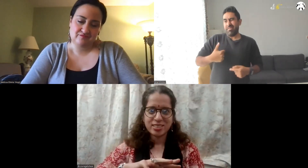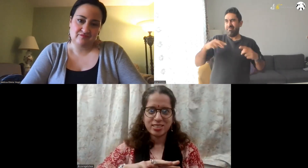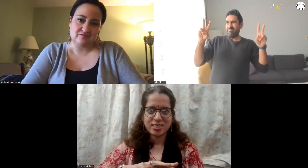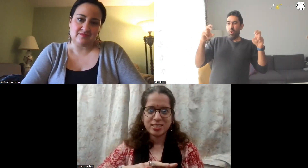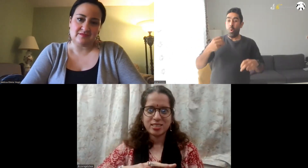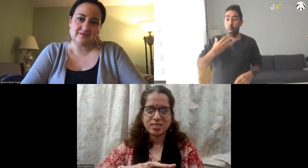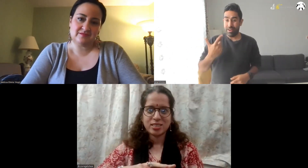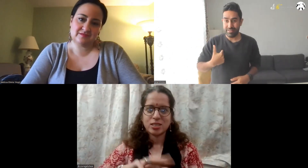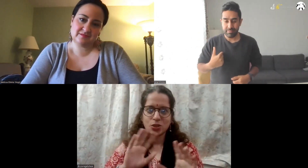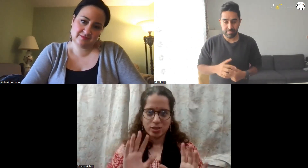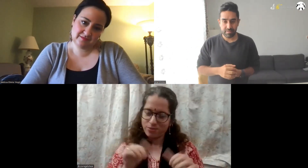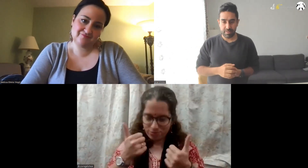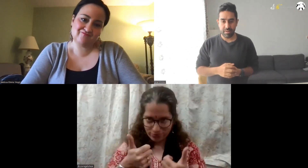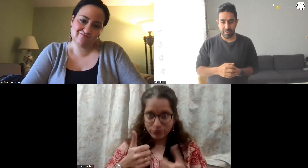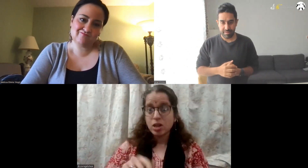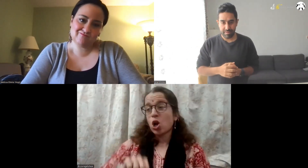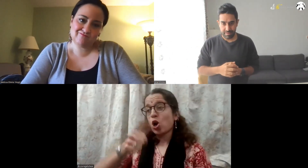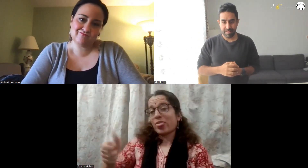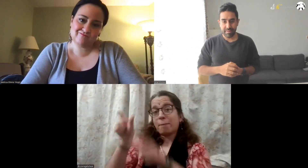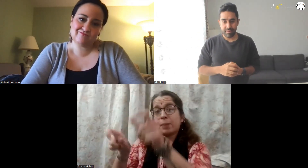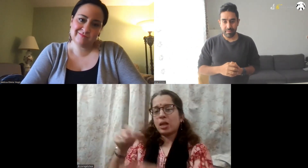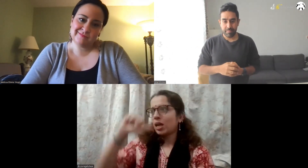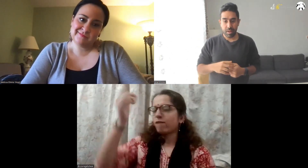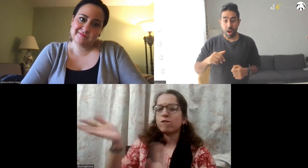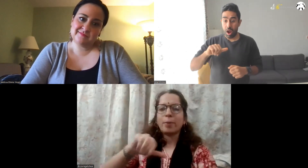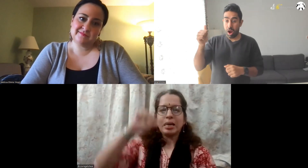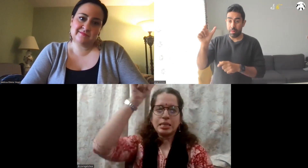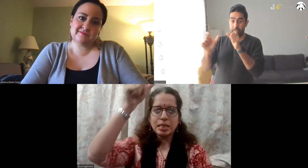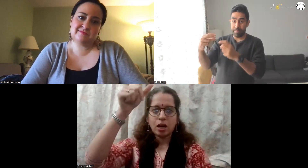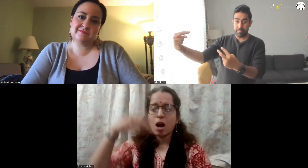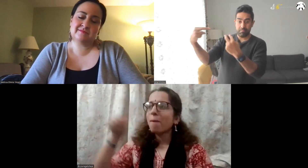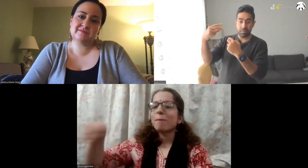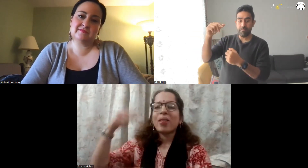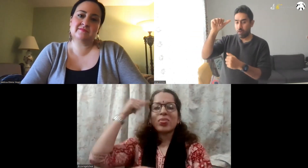or white,